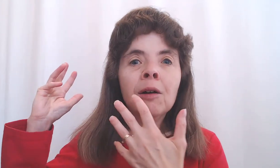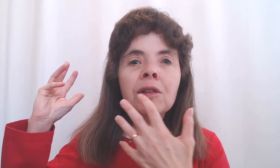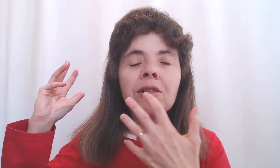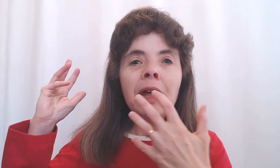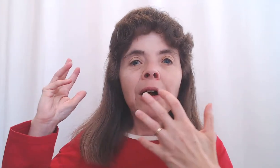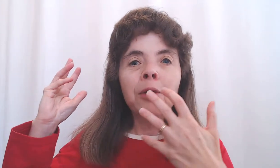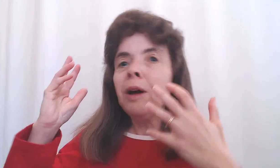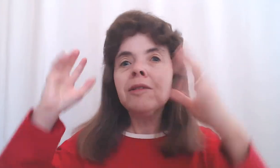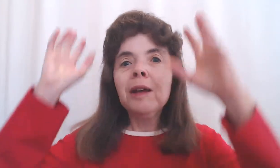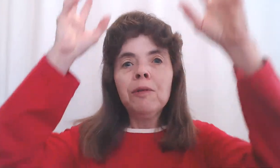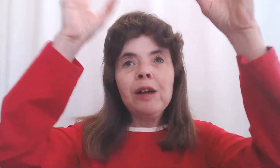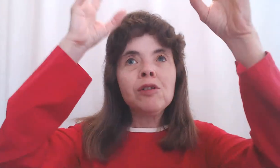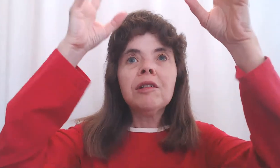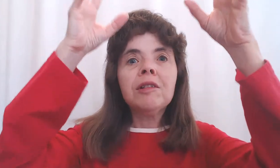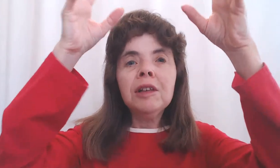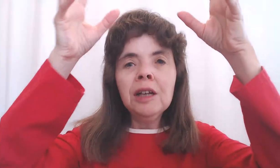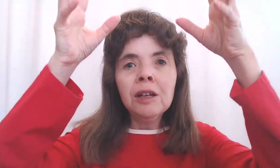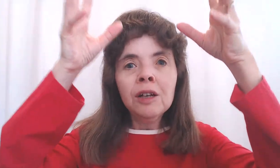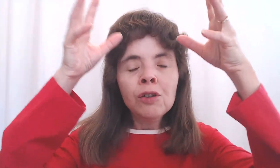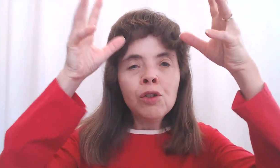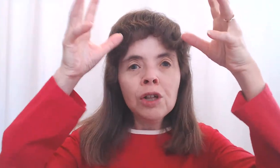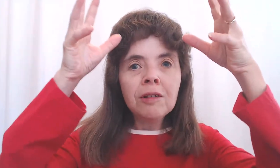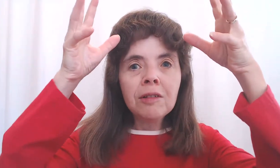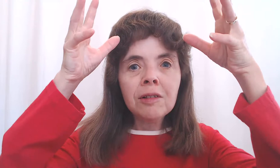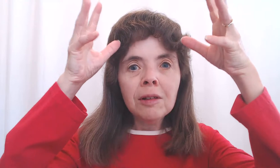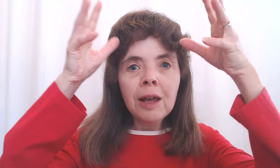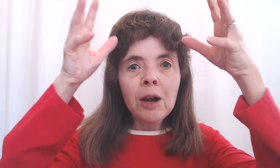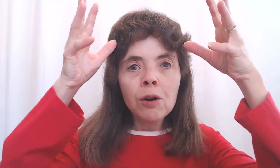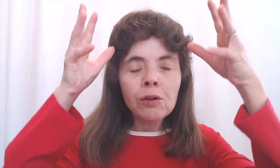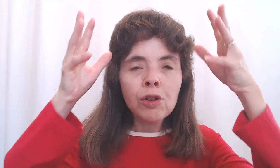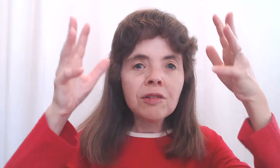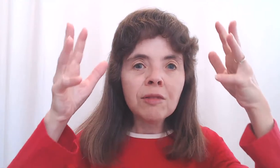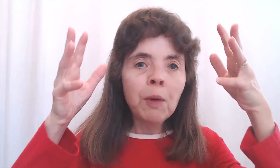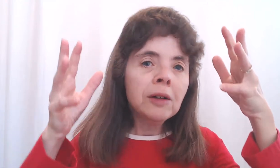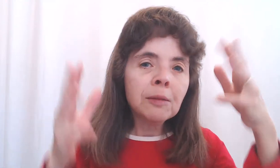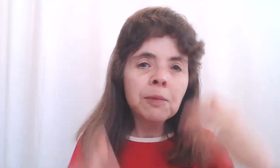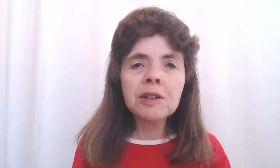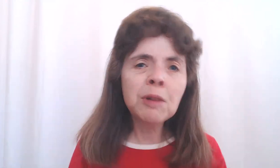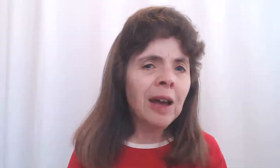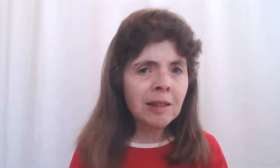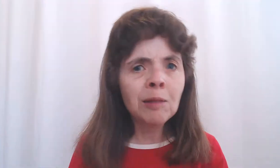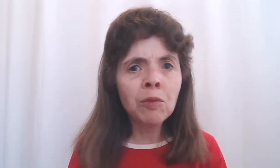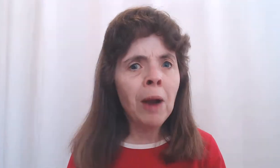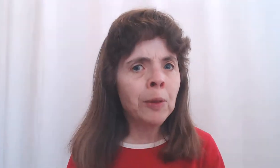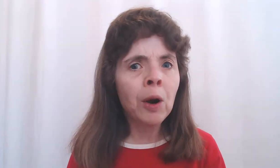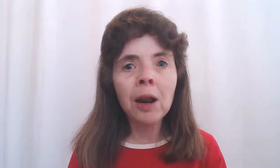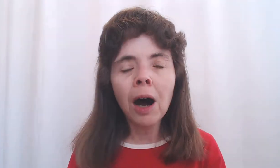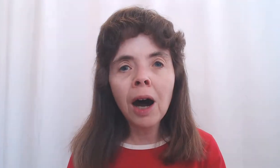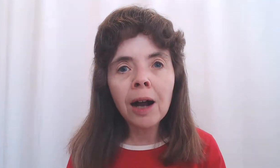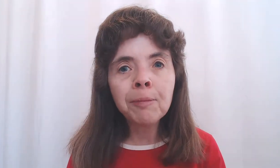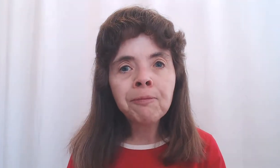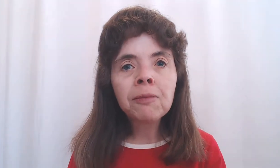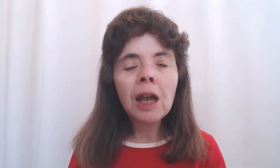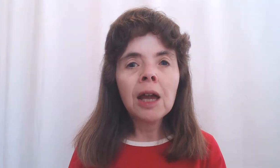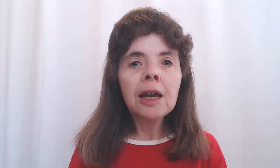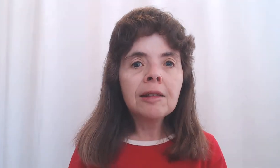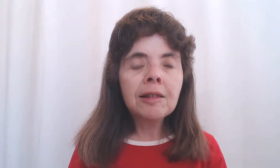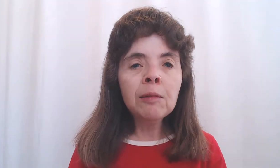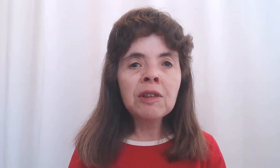know, and so then otherwise, they would have actually seen Jesus there, just as Paul did. But to me, that seems rather ad hoc. It seems